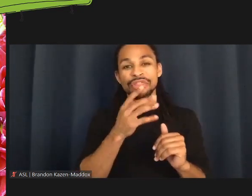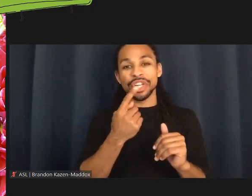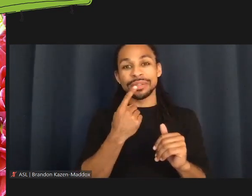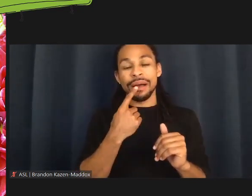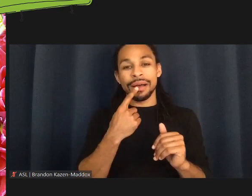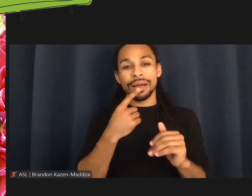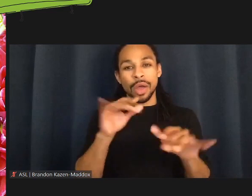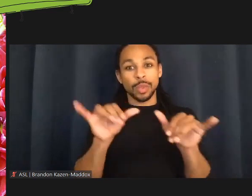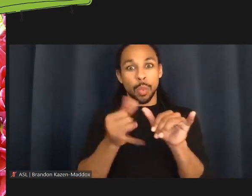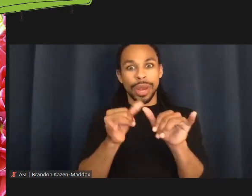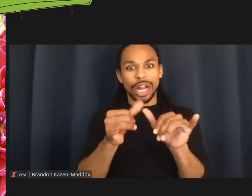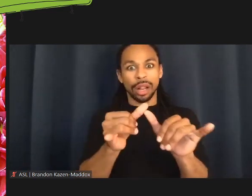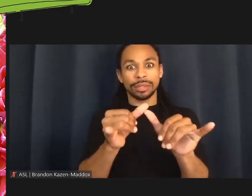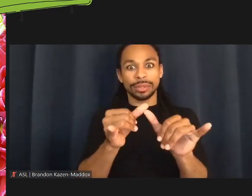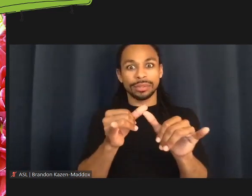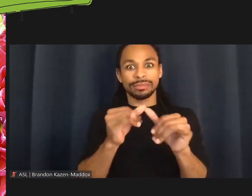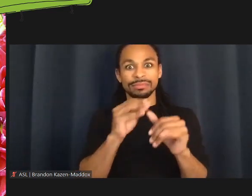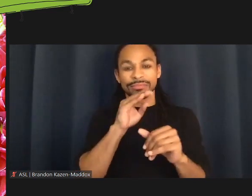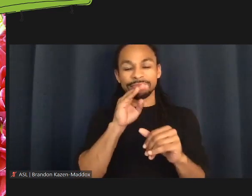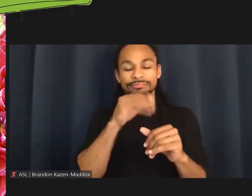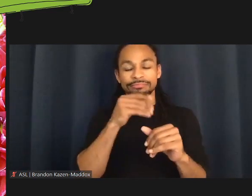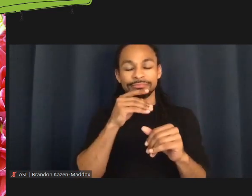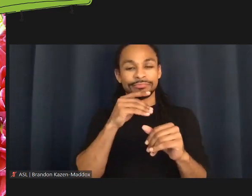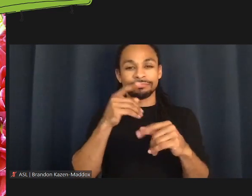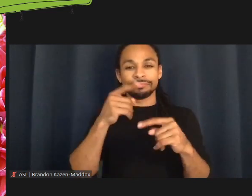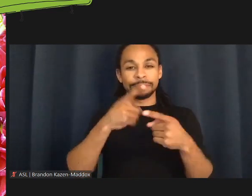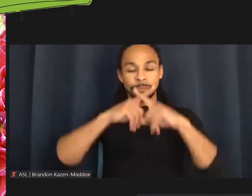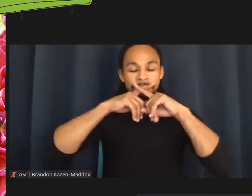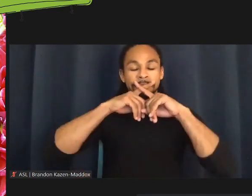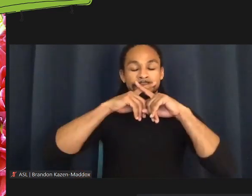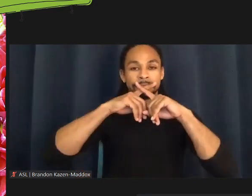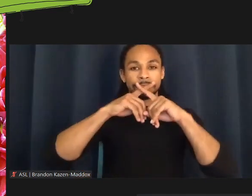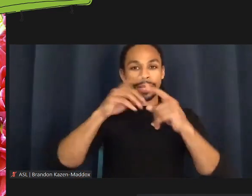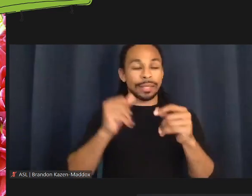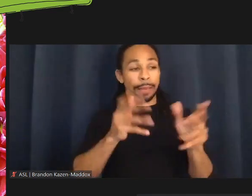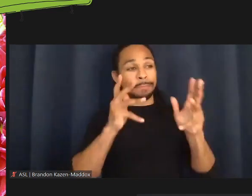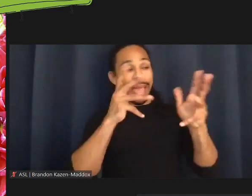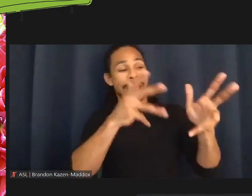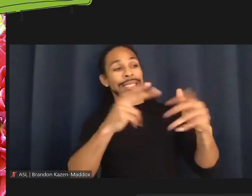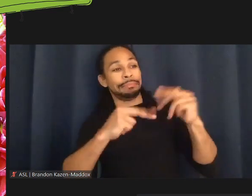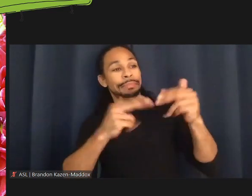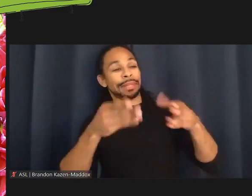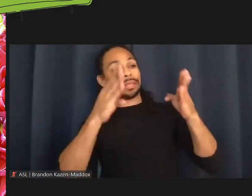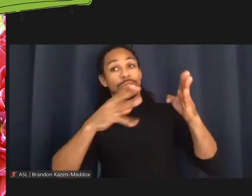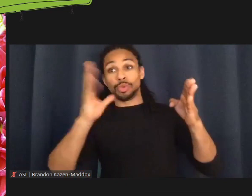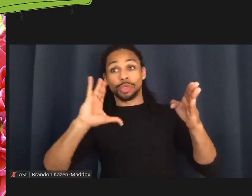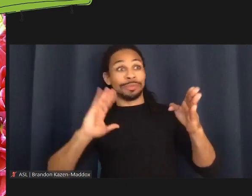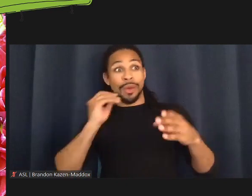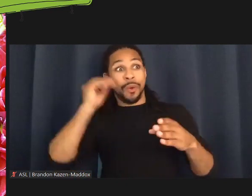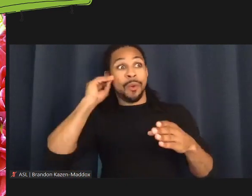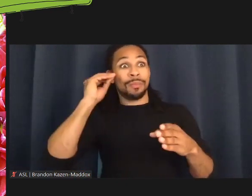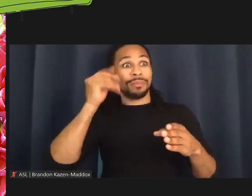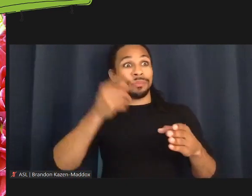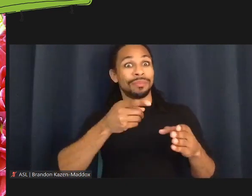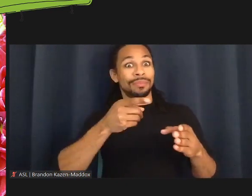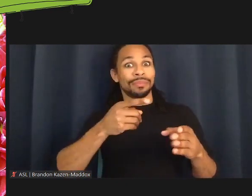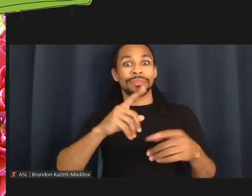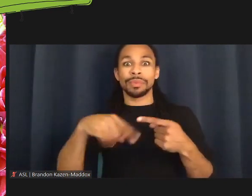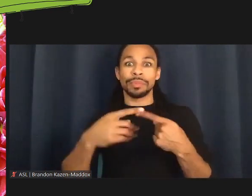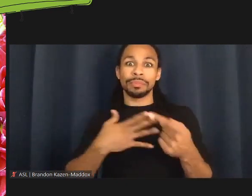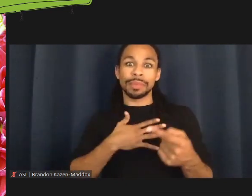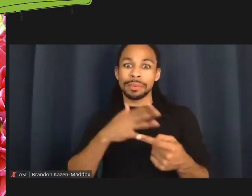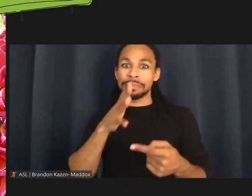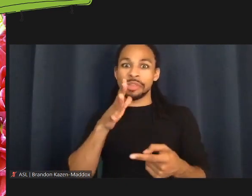dull. Abandoned building, once a home. When mother dies, I couldn't say